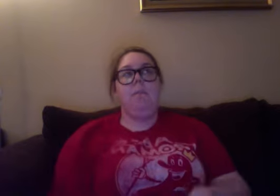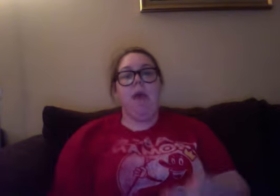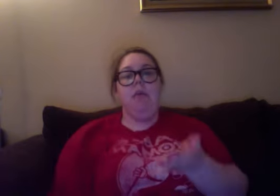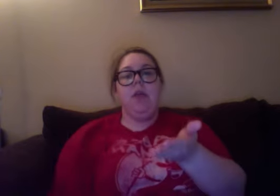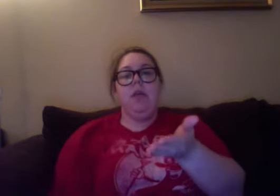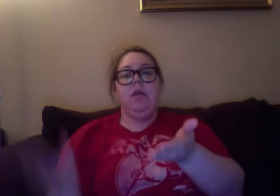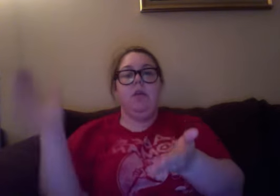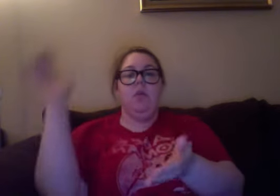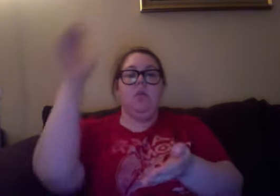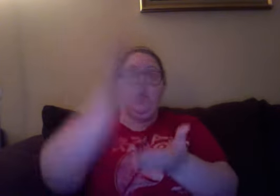married,